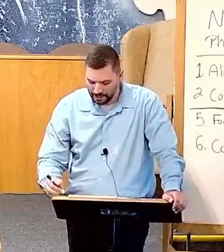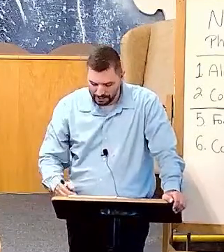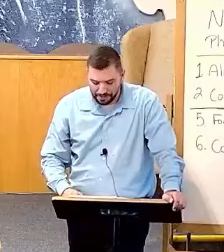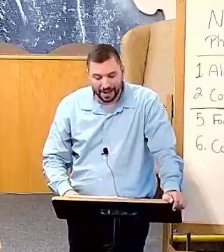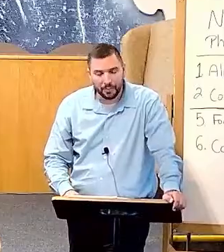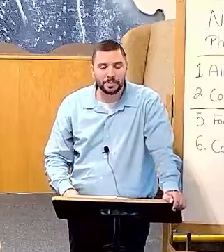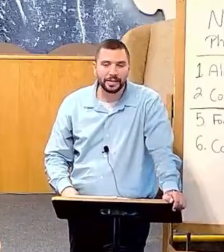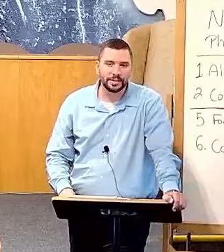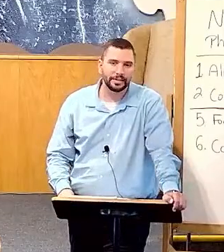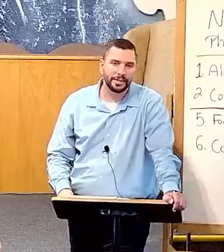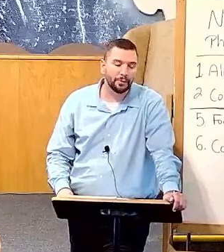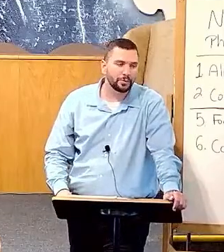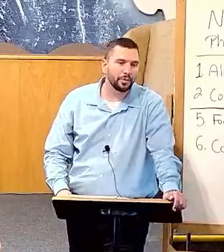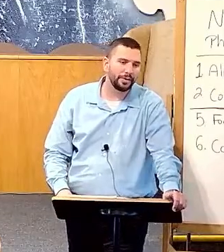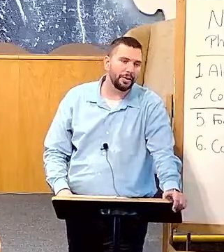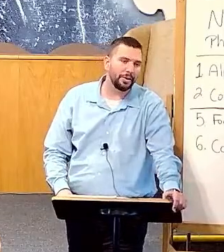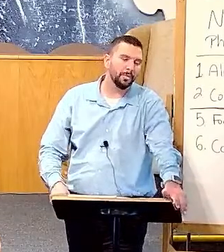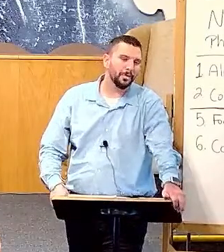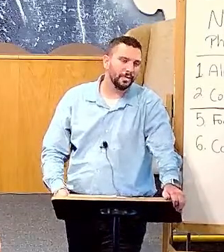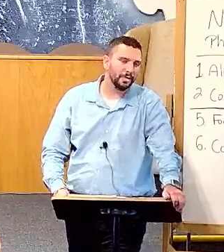That would come under the